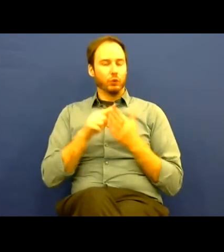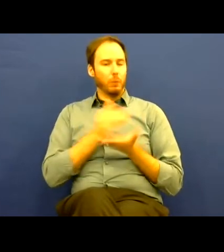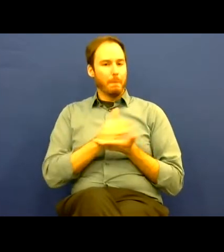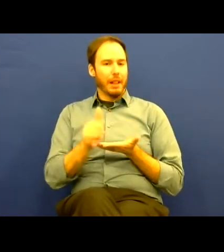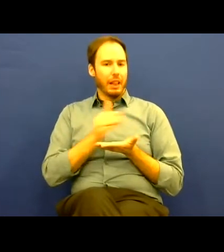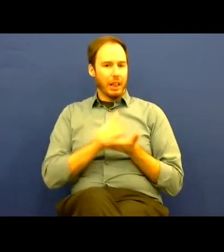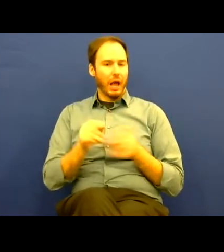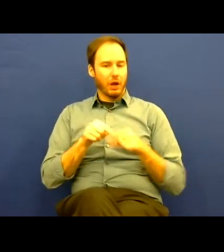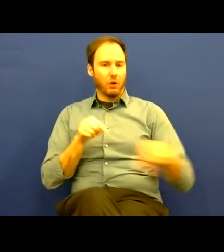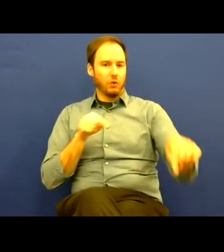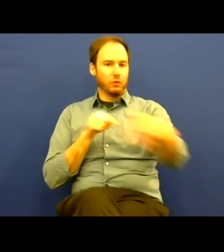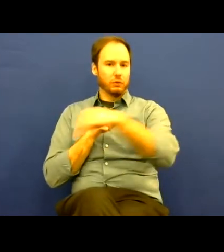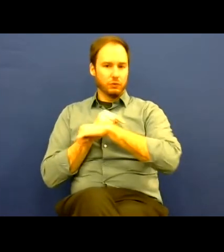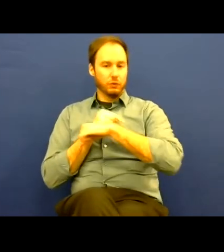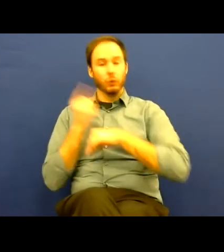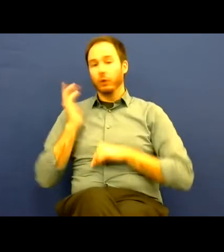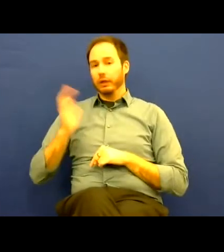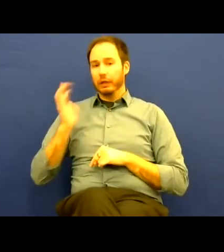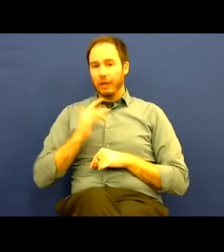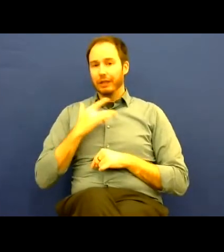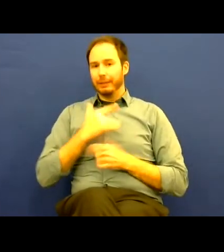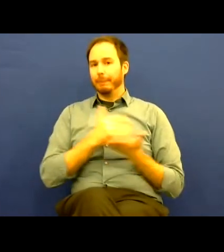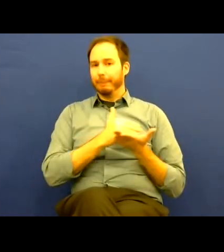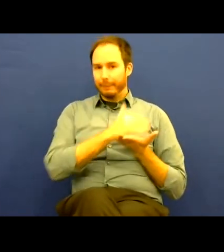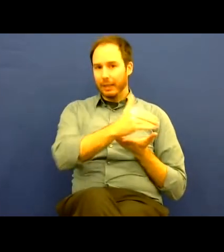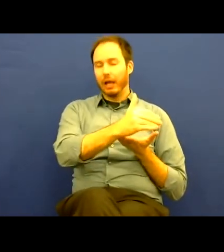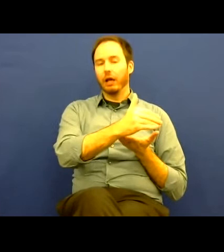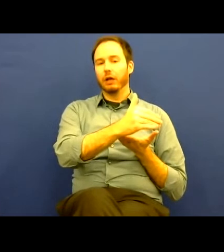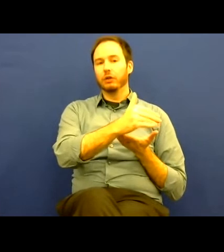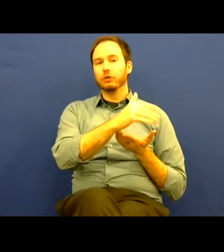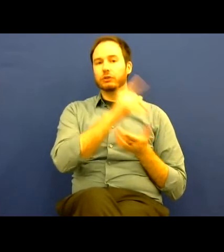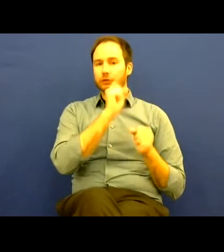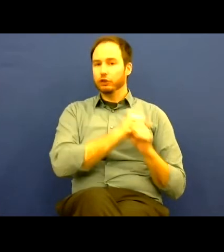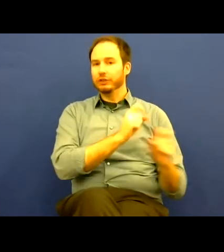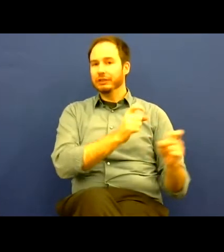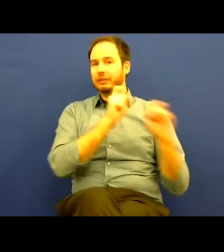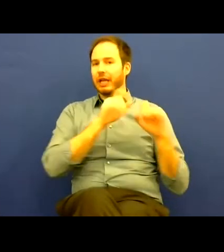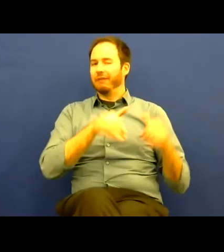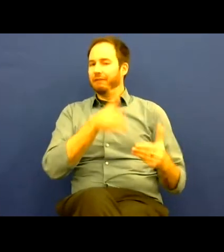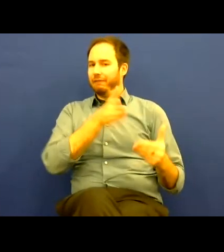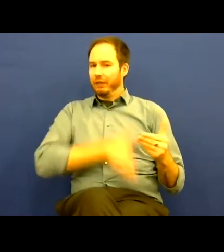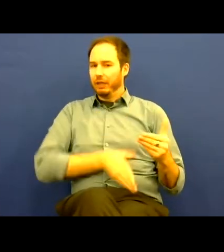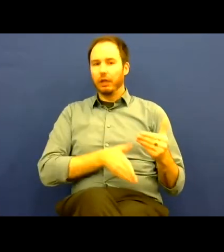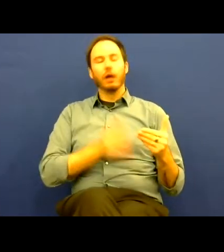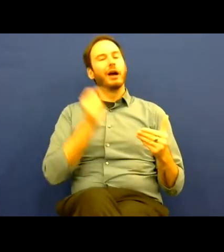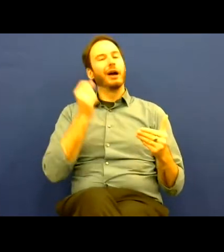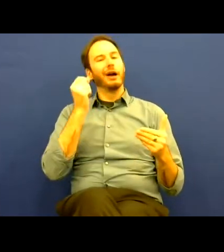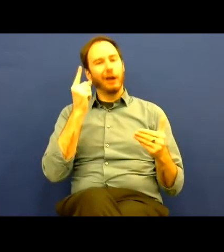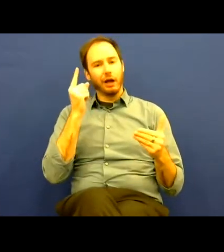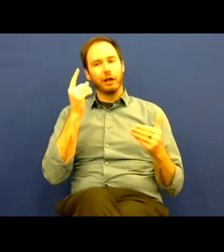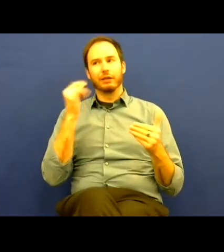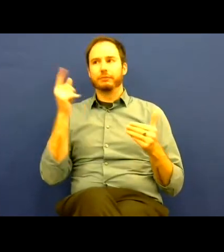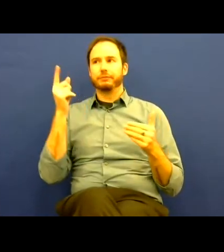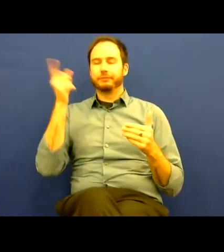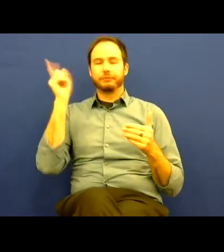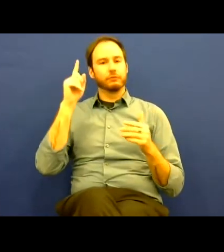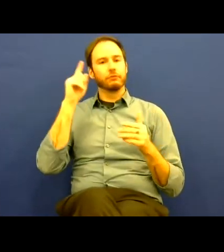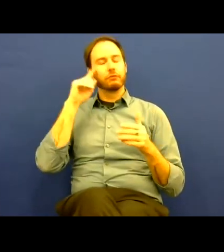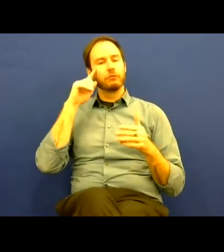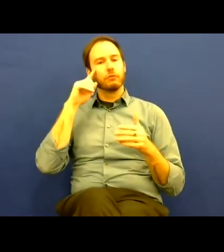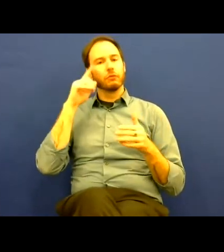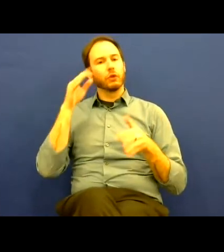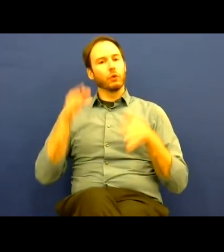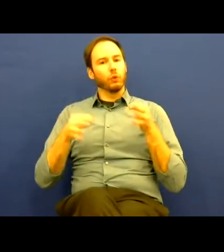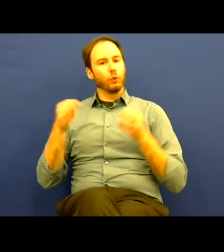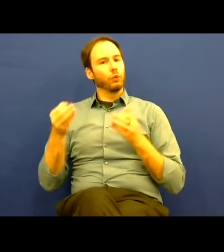town had in the past been plowing roads that were to be dedicated but not finished yet. However, a ruling was brought to